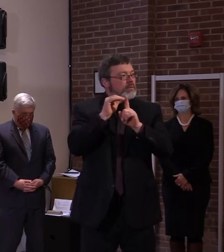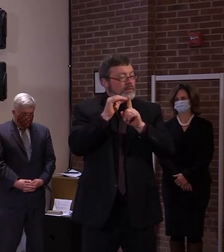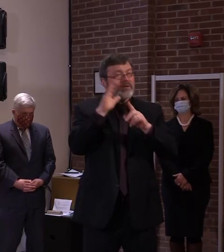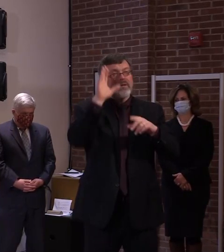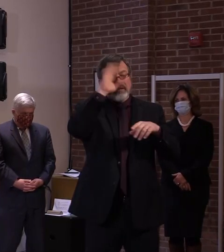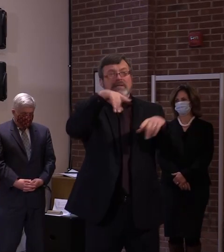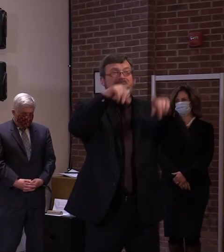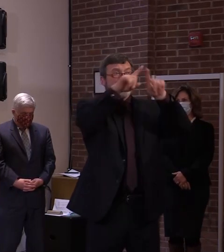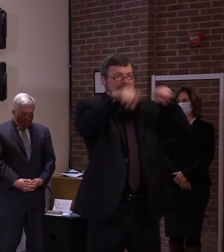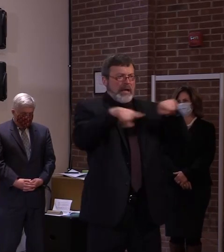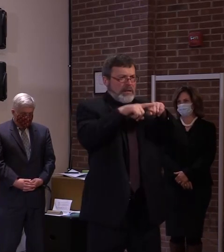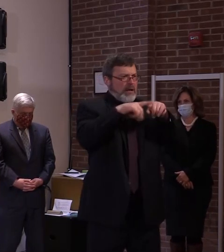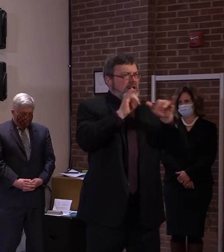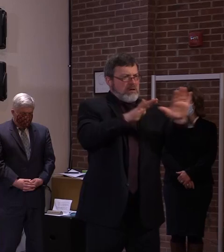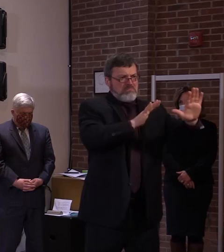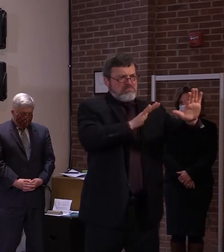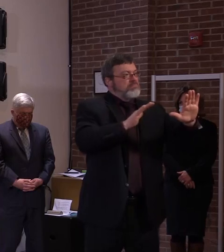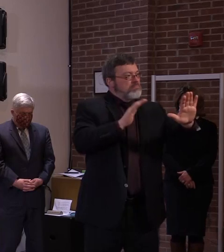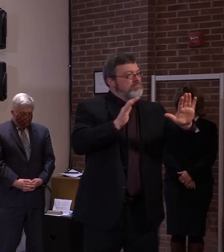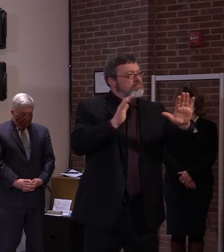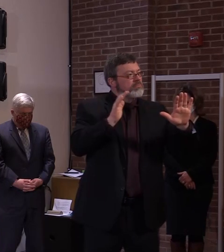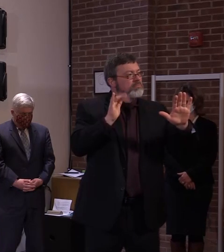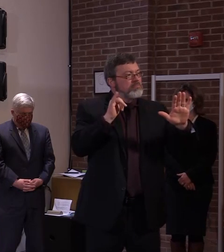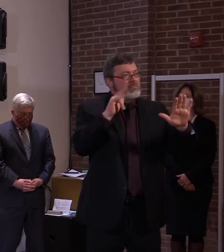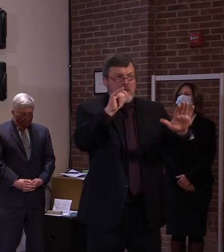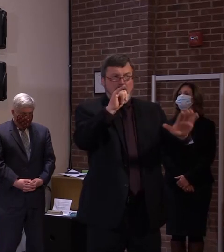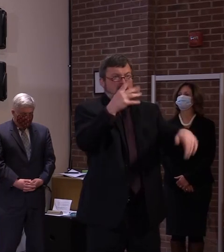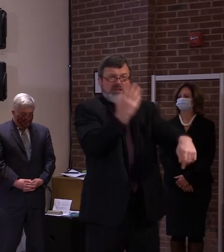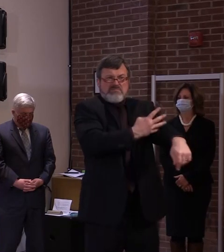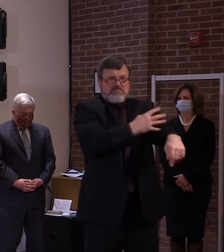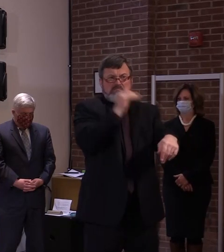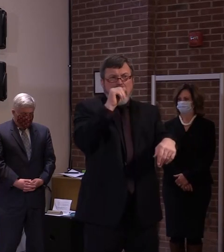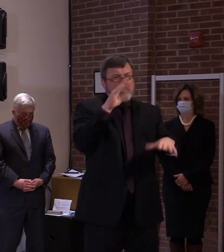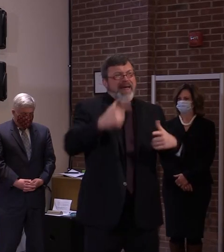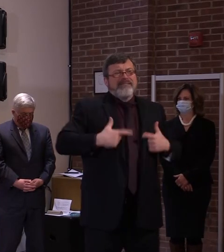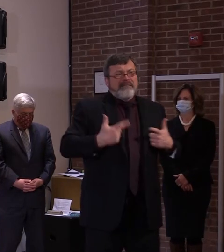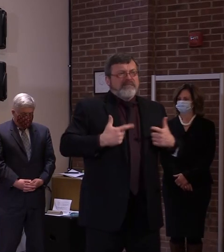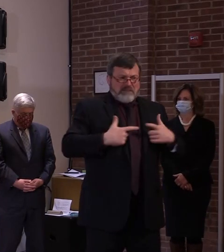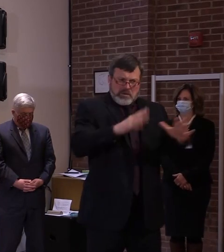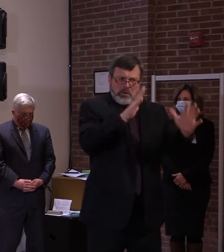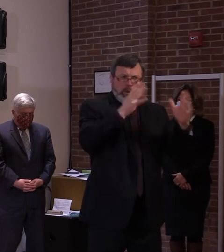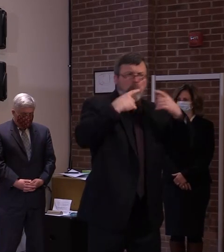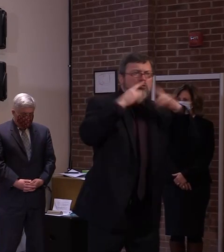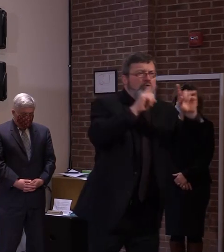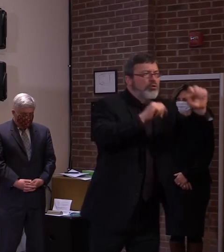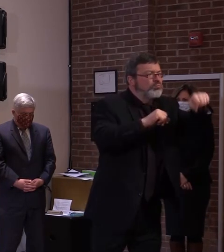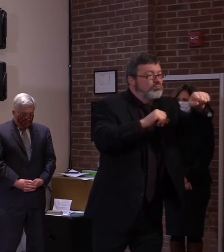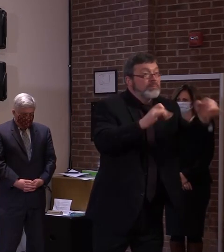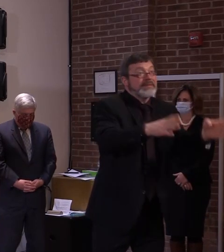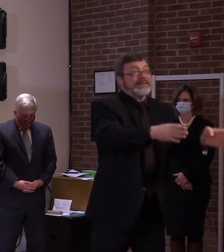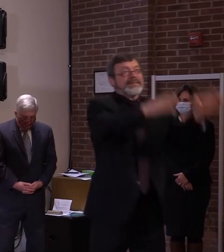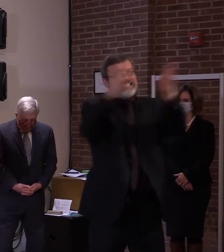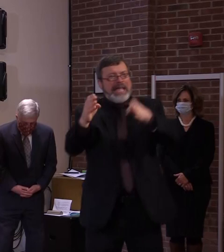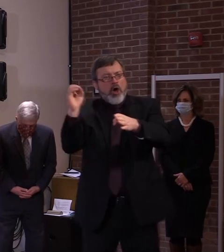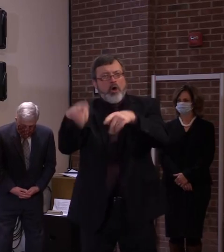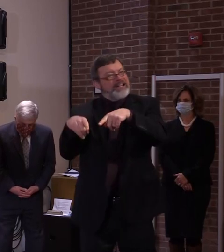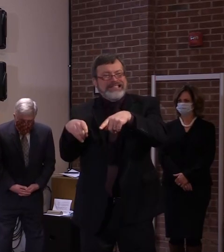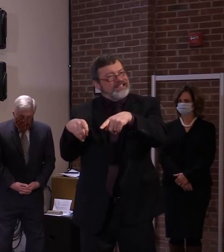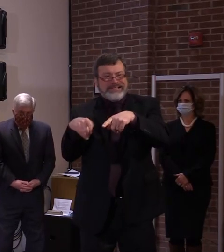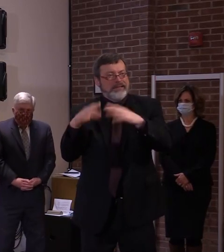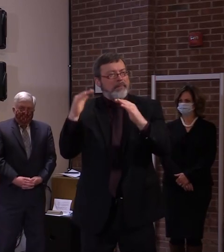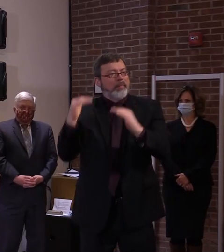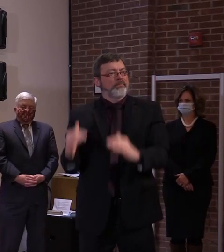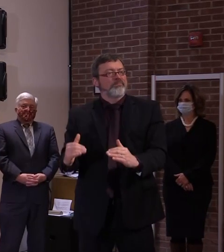we are using currently will take care of that. There's also a new treatment recently approved for